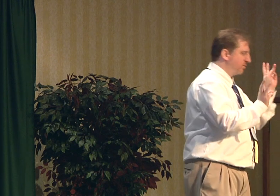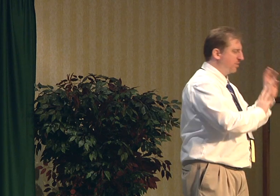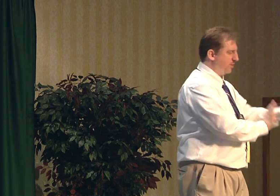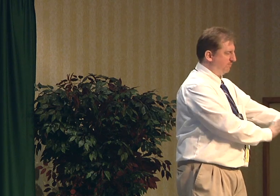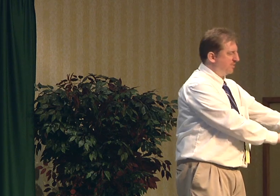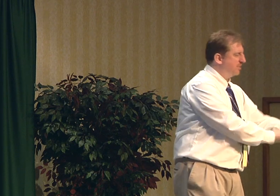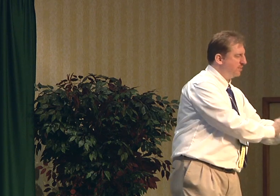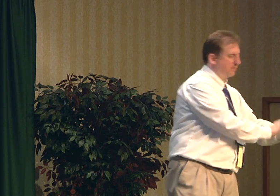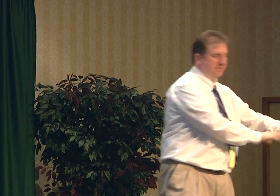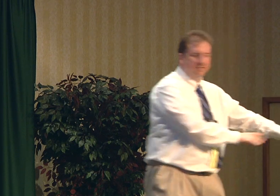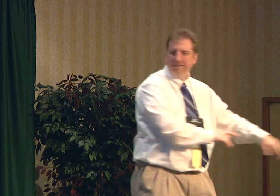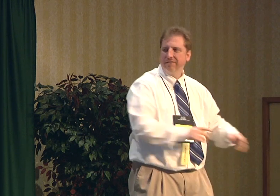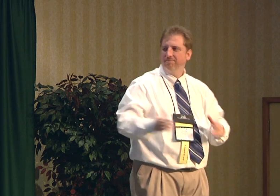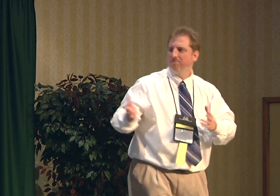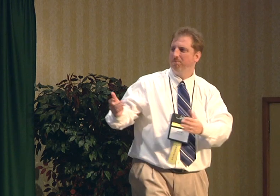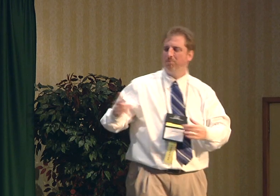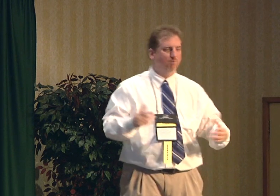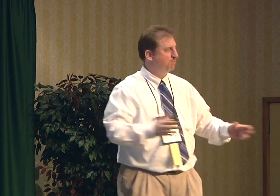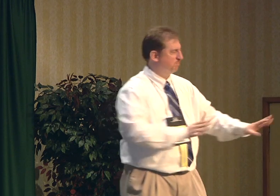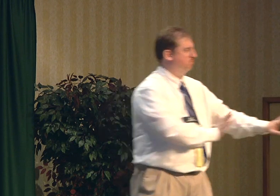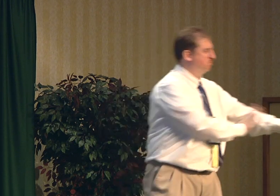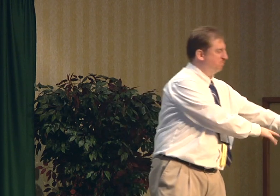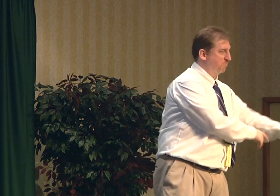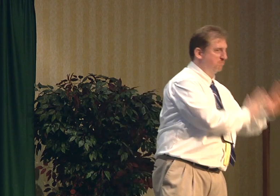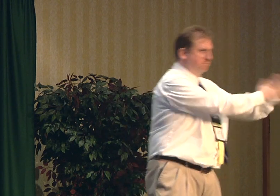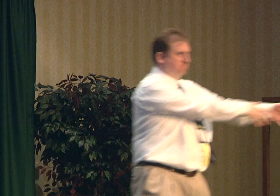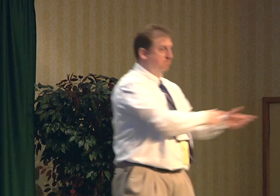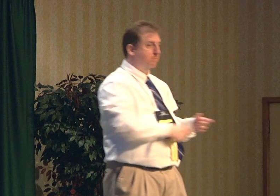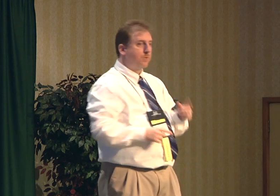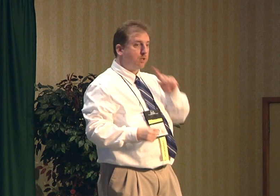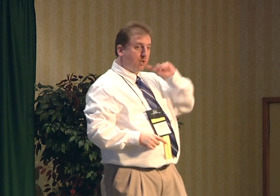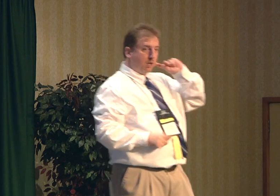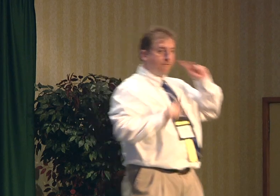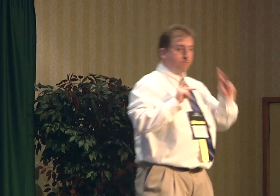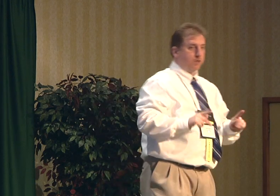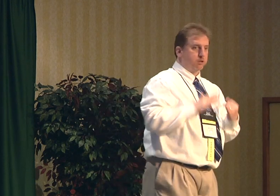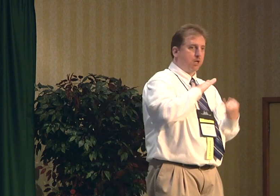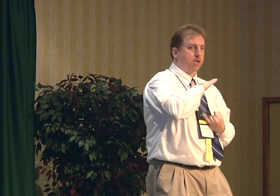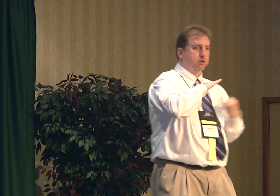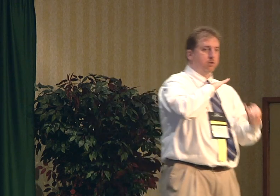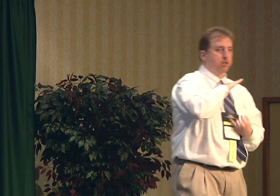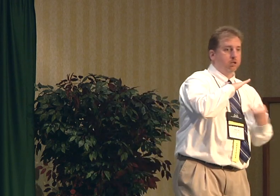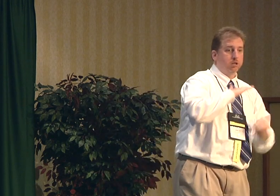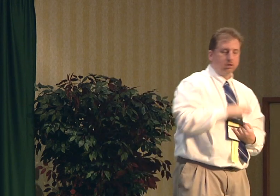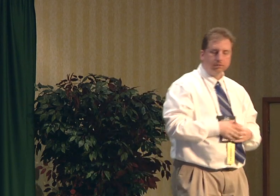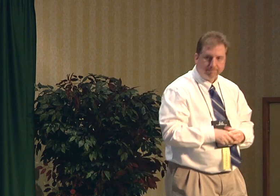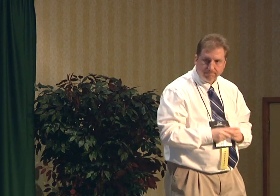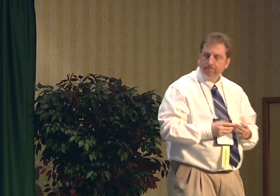that the doctor or nurse actually look down upon the deaf patient. The deaf patient is